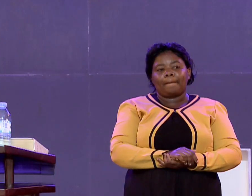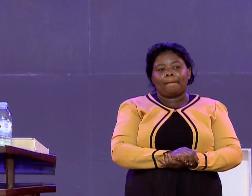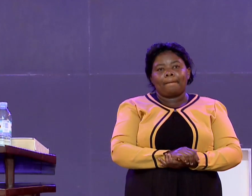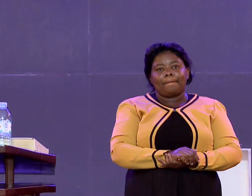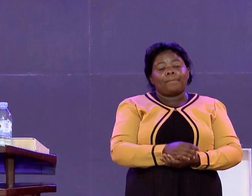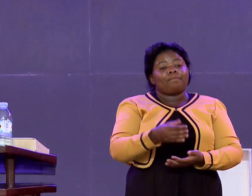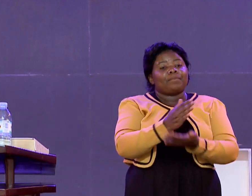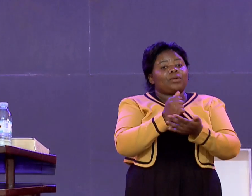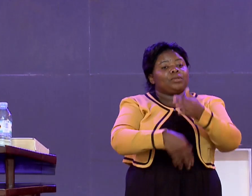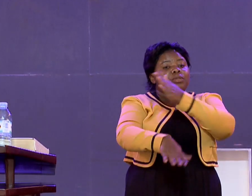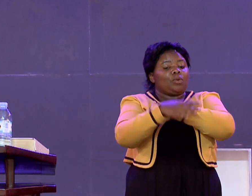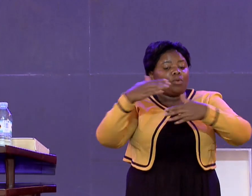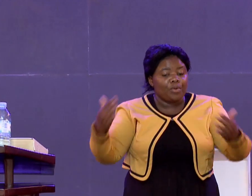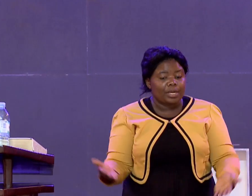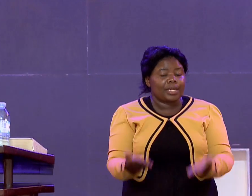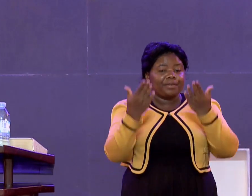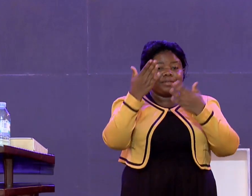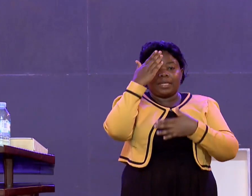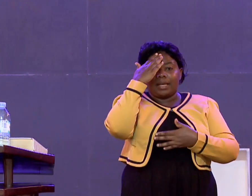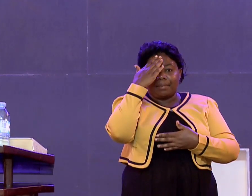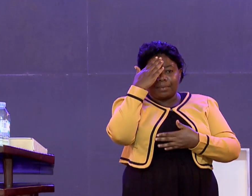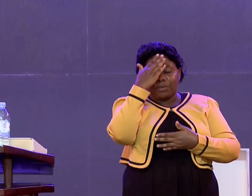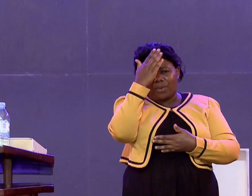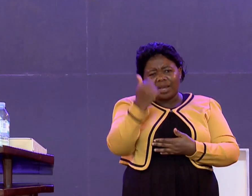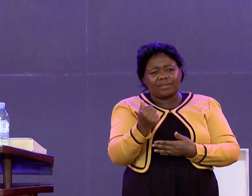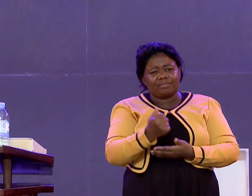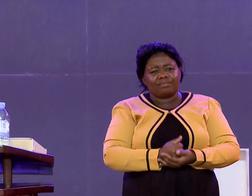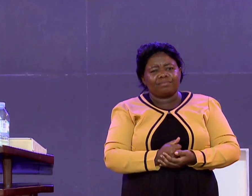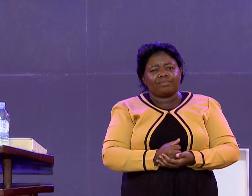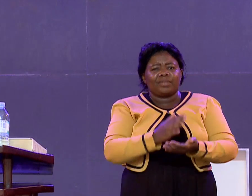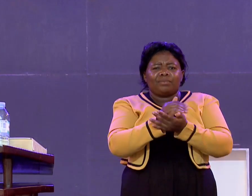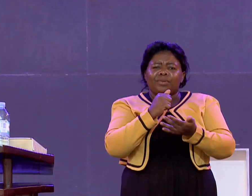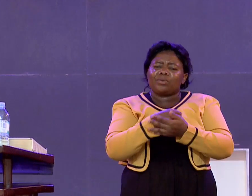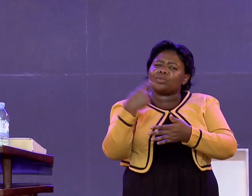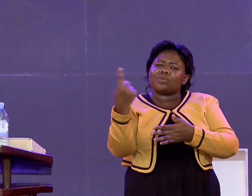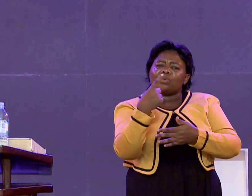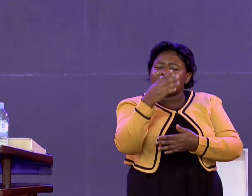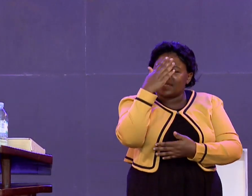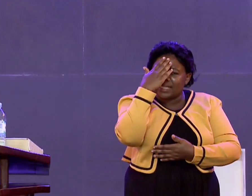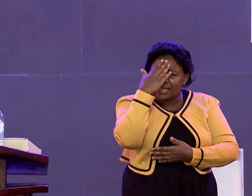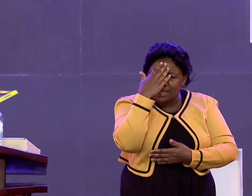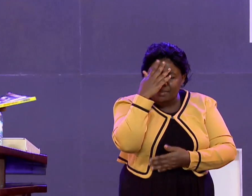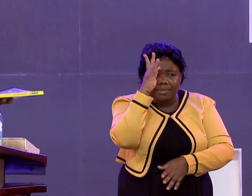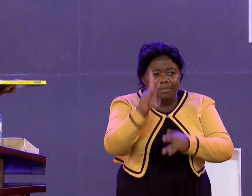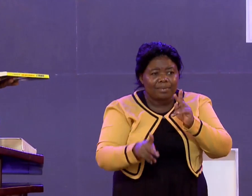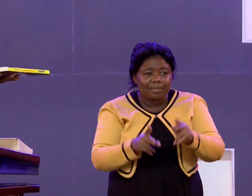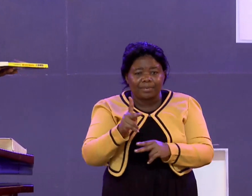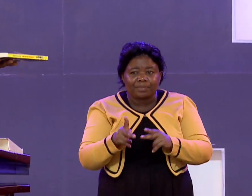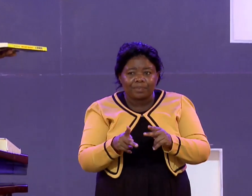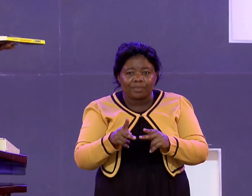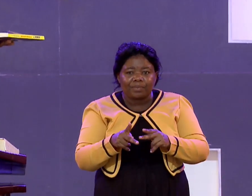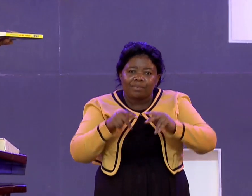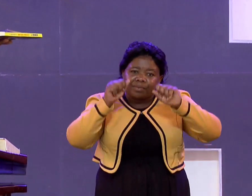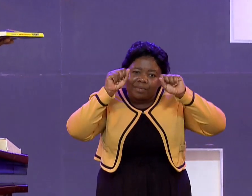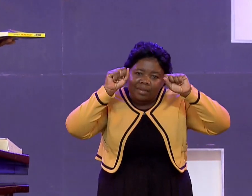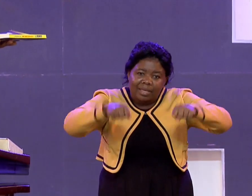raises the humble. Why? Because only the humble people